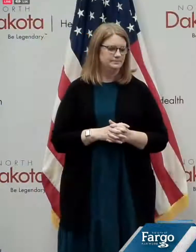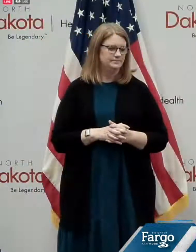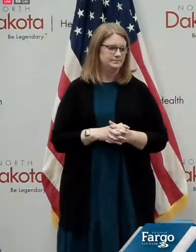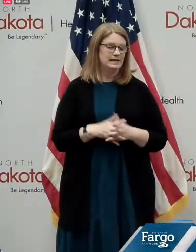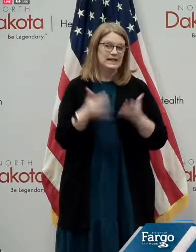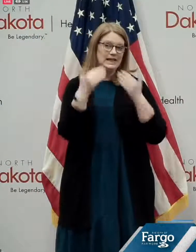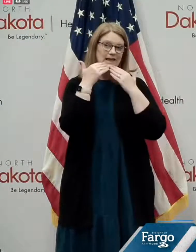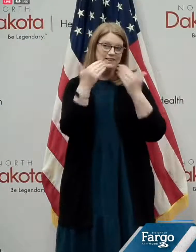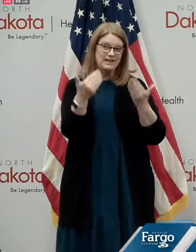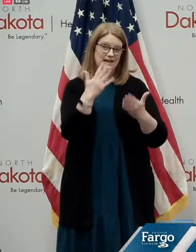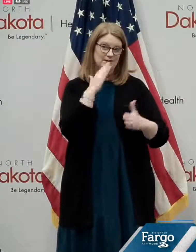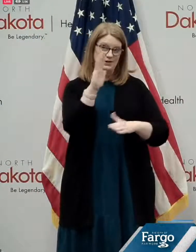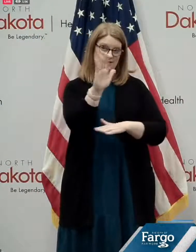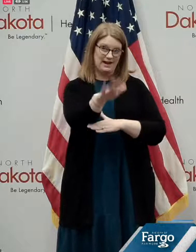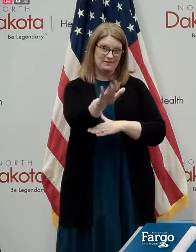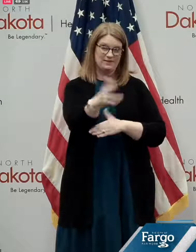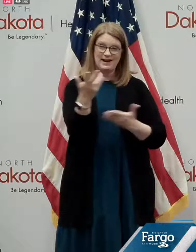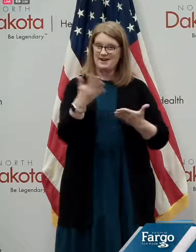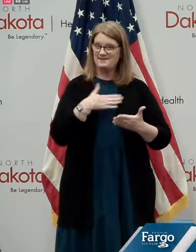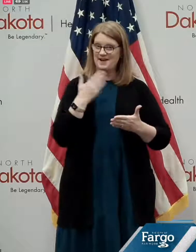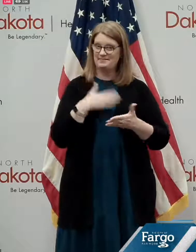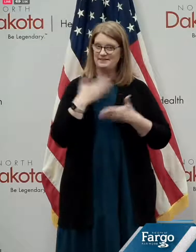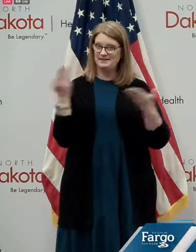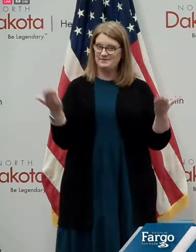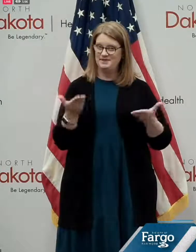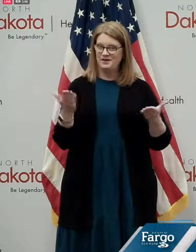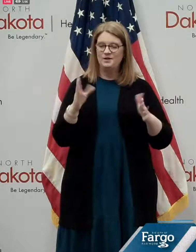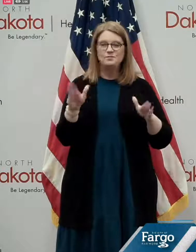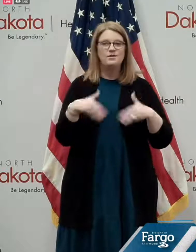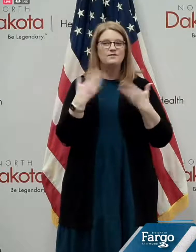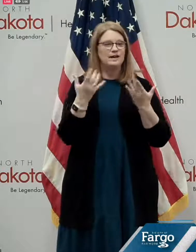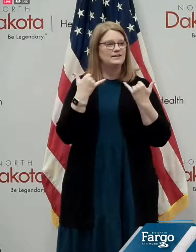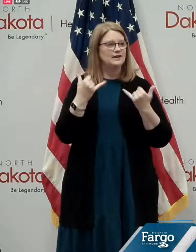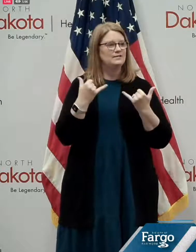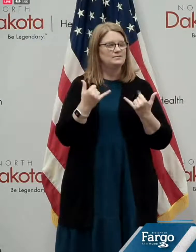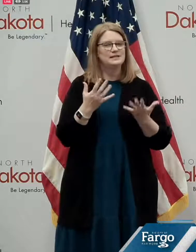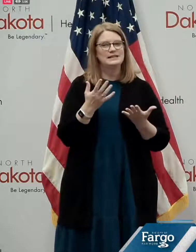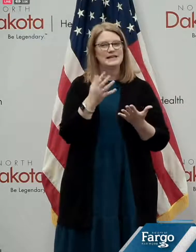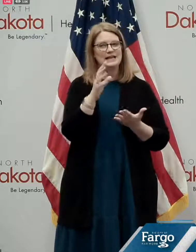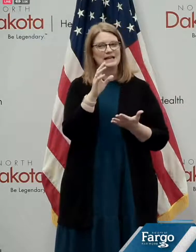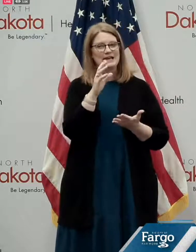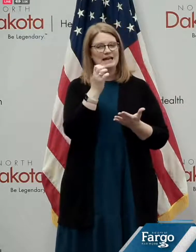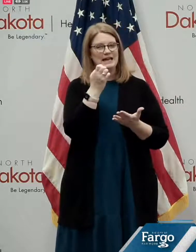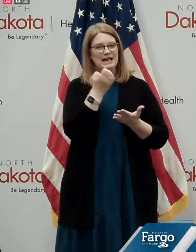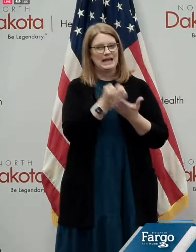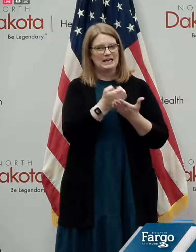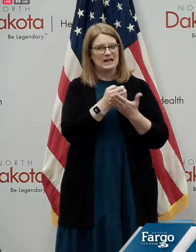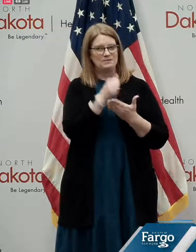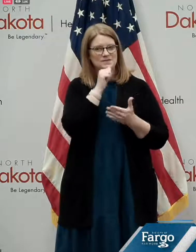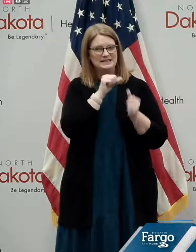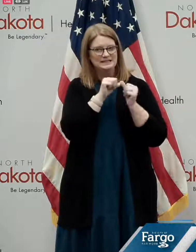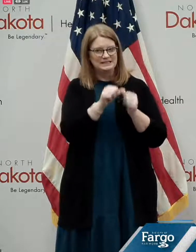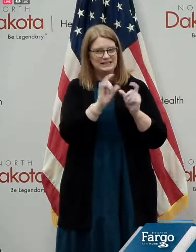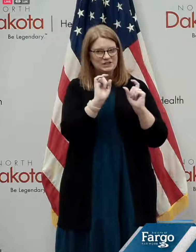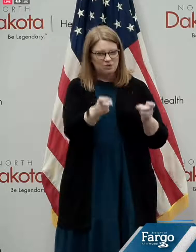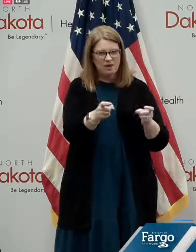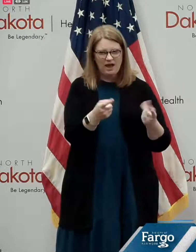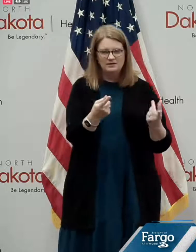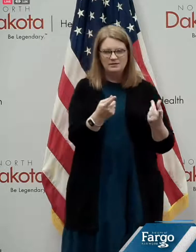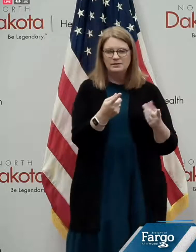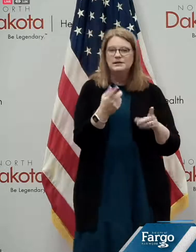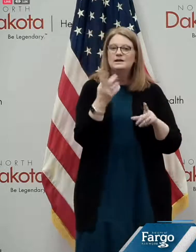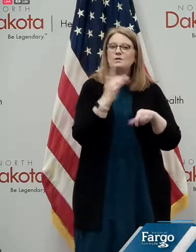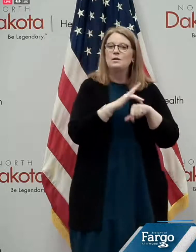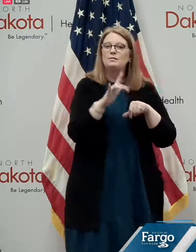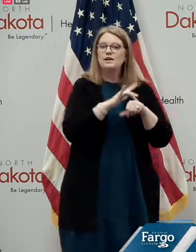Thank you and good afternoon, and I'm pleased to be here to provide an update on the Economic Resiliency Grant that was announced earlier this month and will be available to